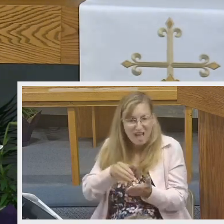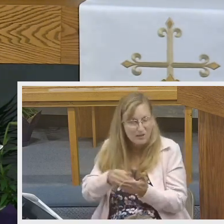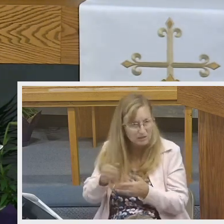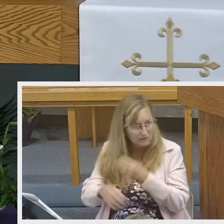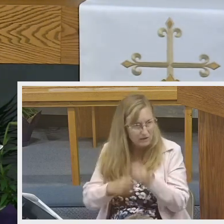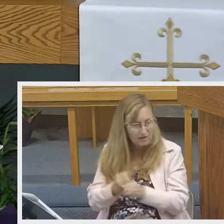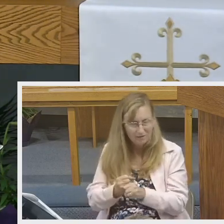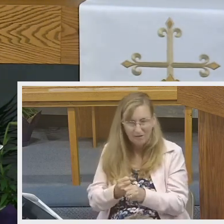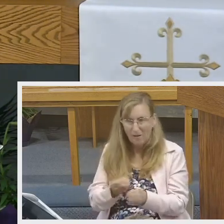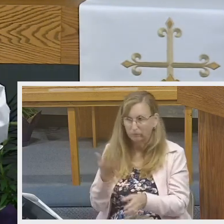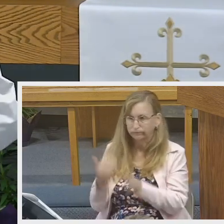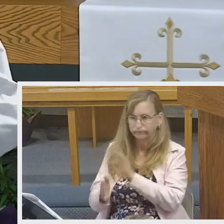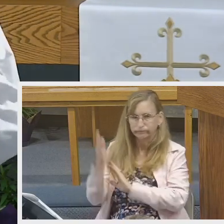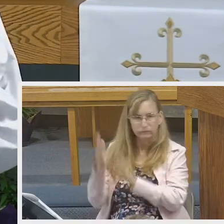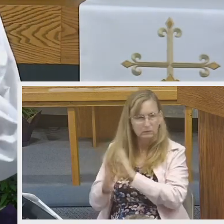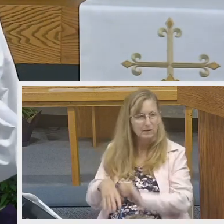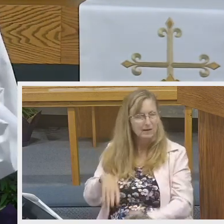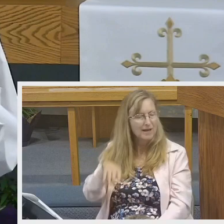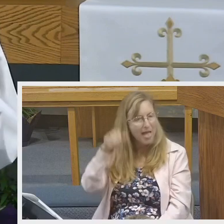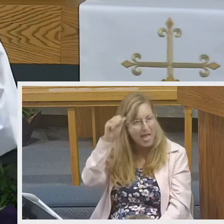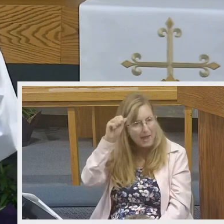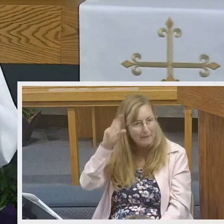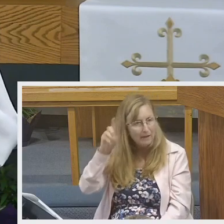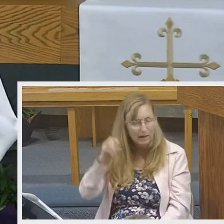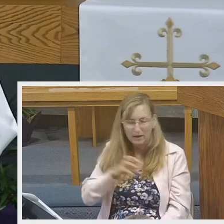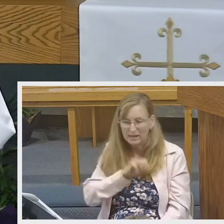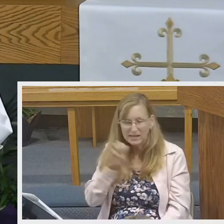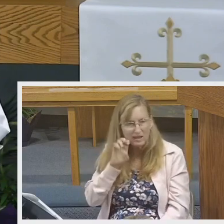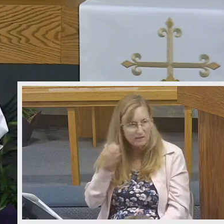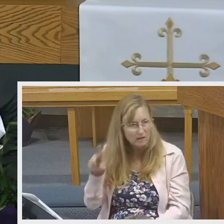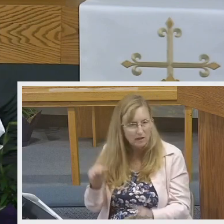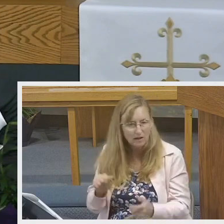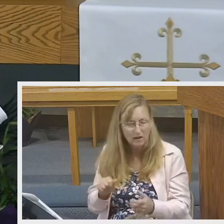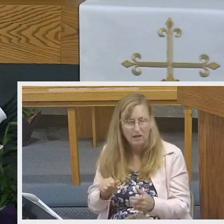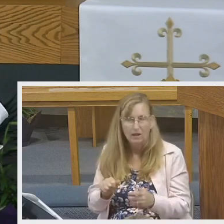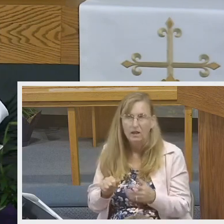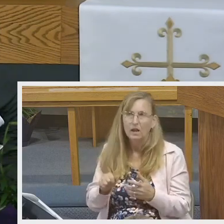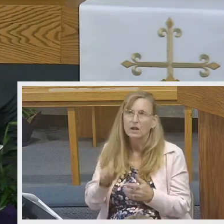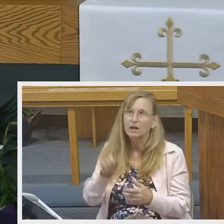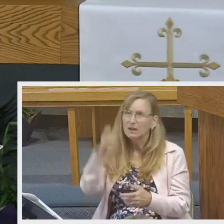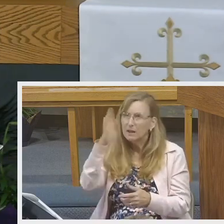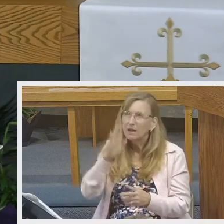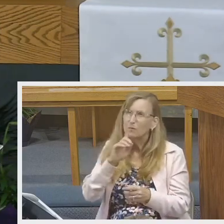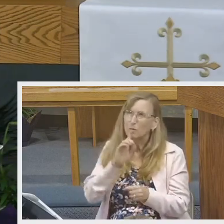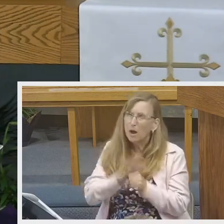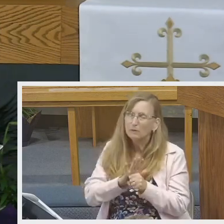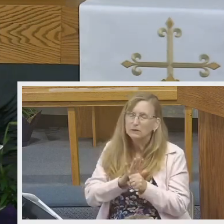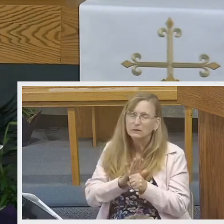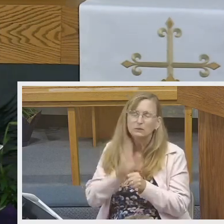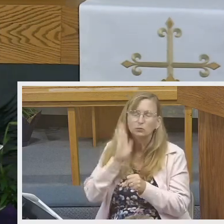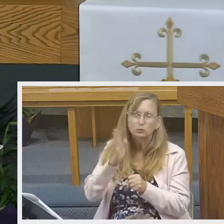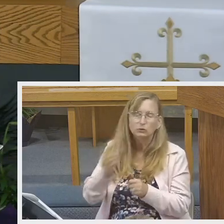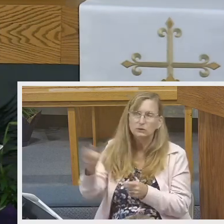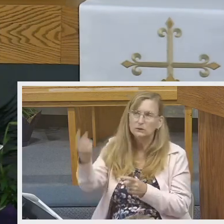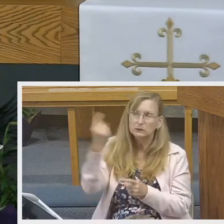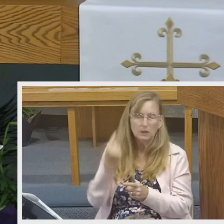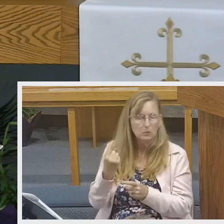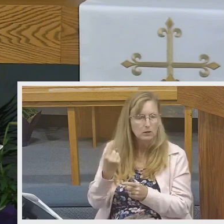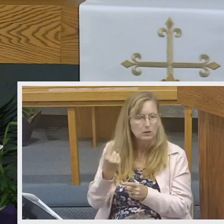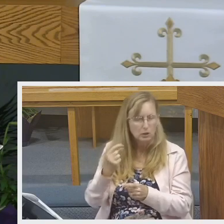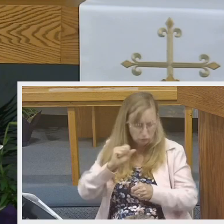of Eden when God promised that he was going to send someone. Someone who would crush the devil's head. Somebody who would set them